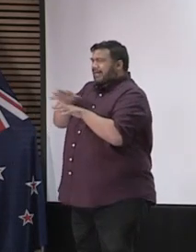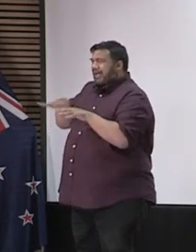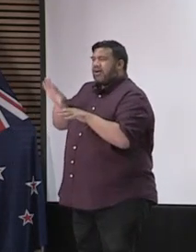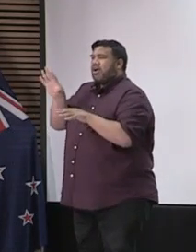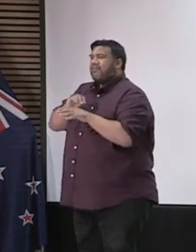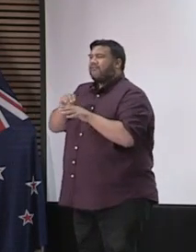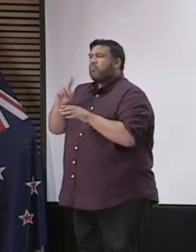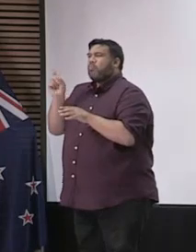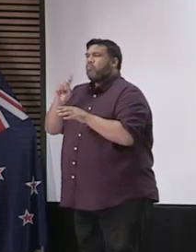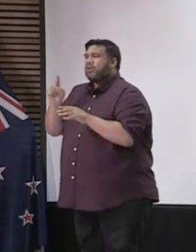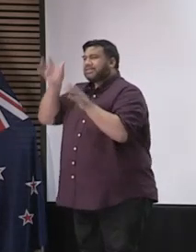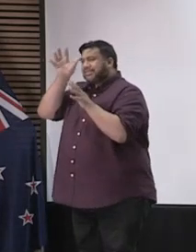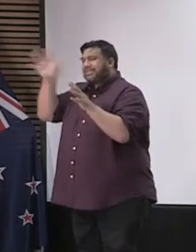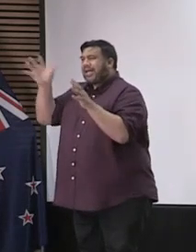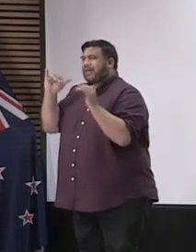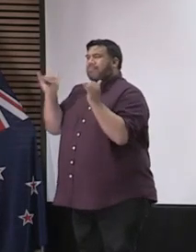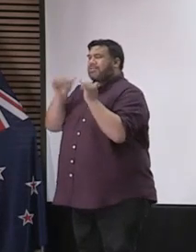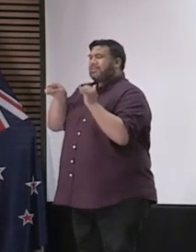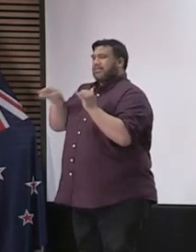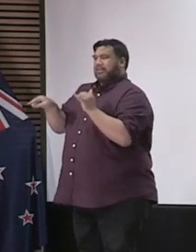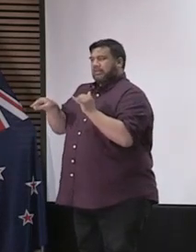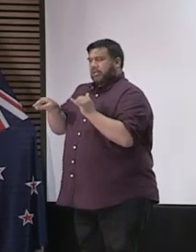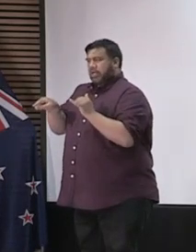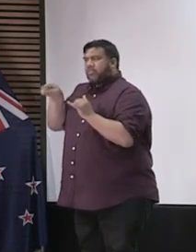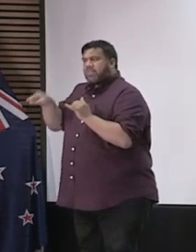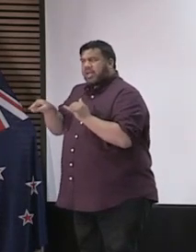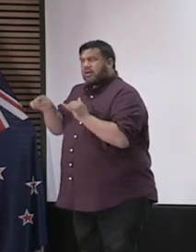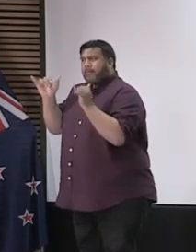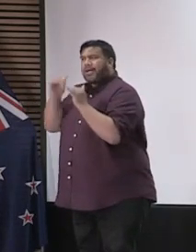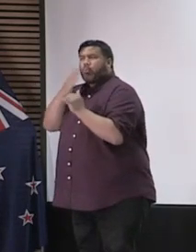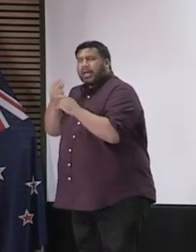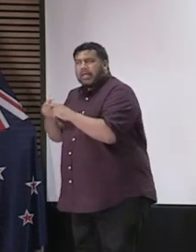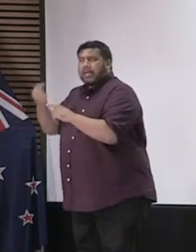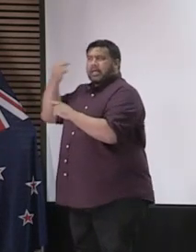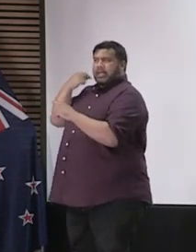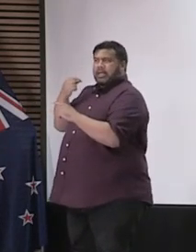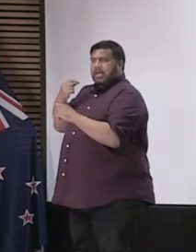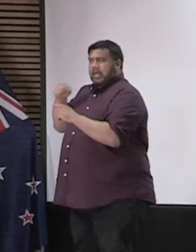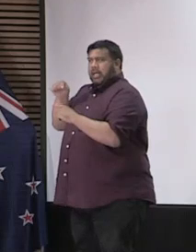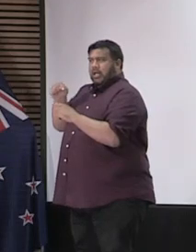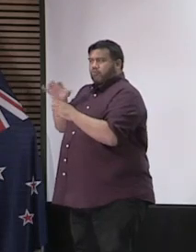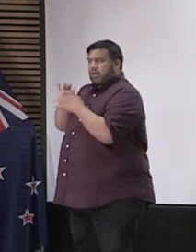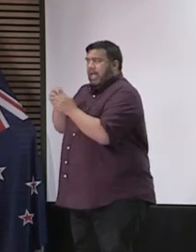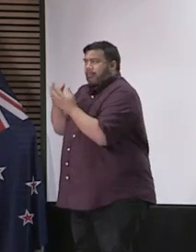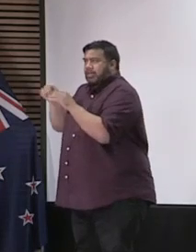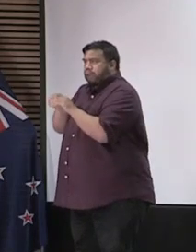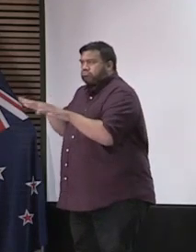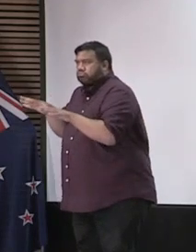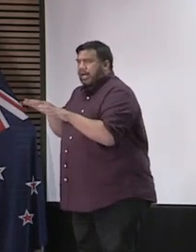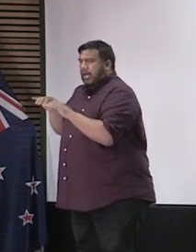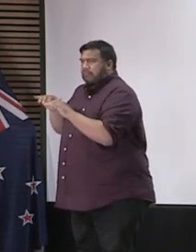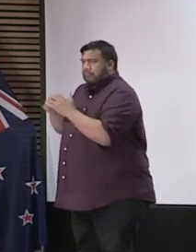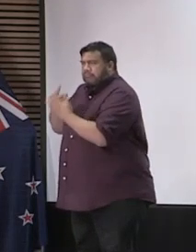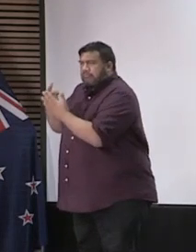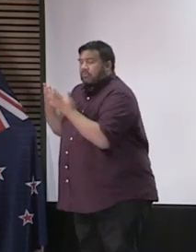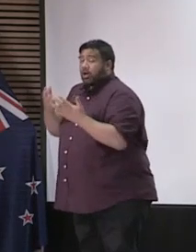prominent New Zealander? I have to say I don't know on the first case, and I have no idea on the second.